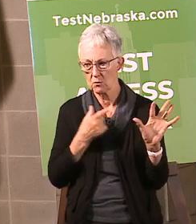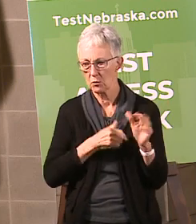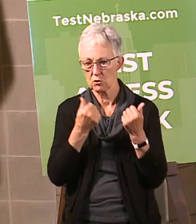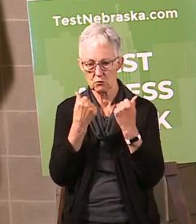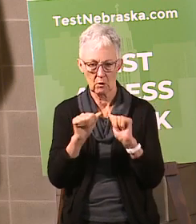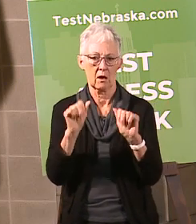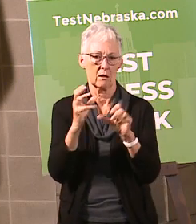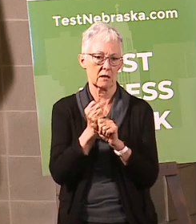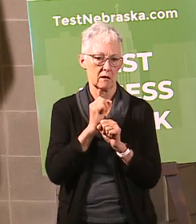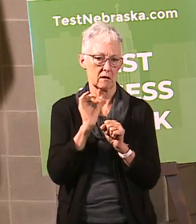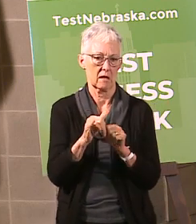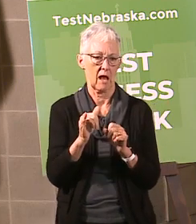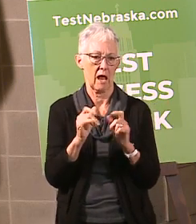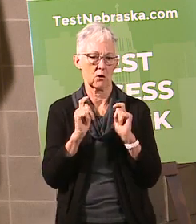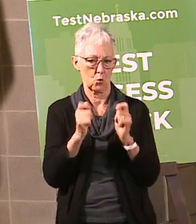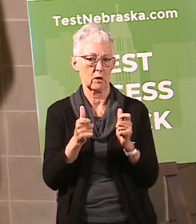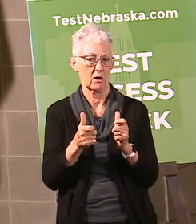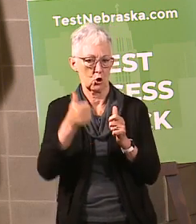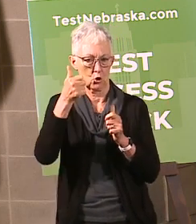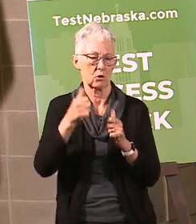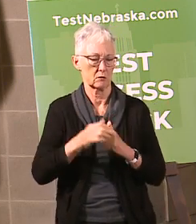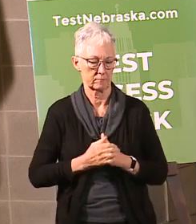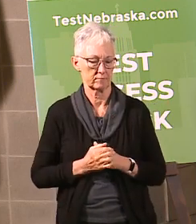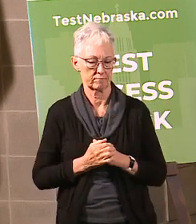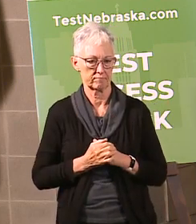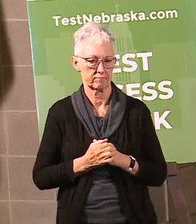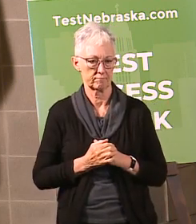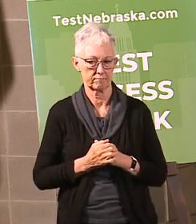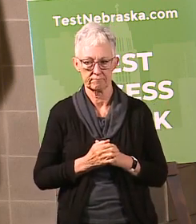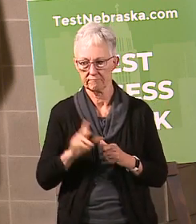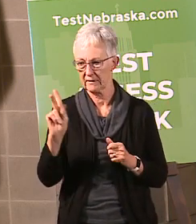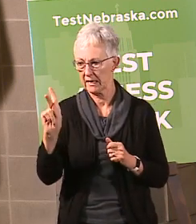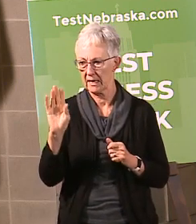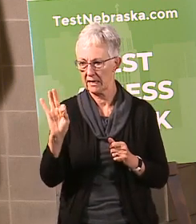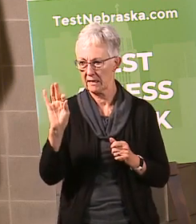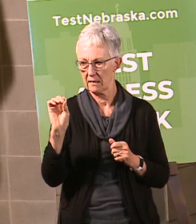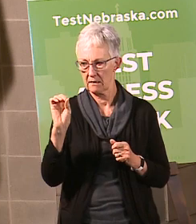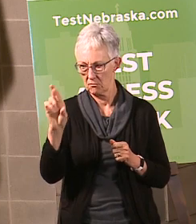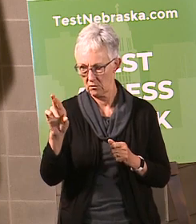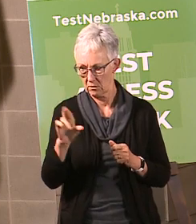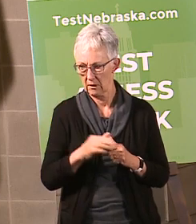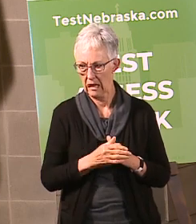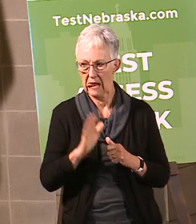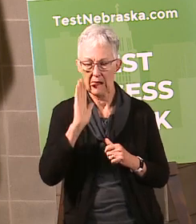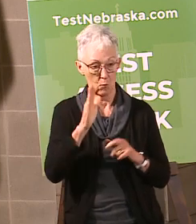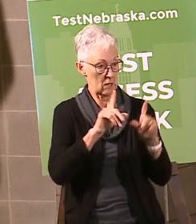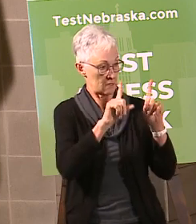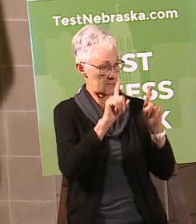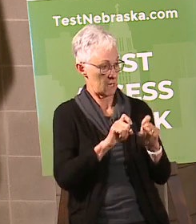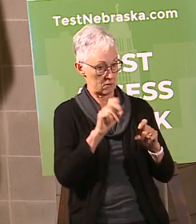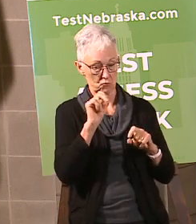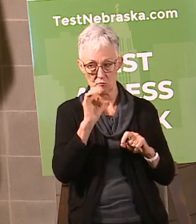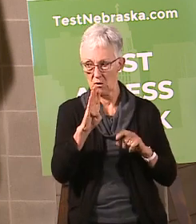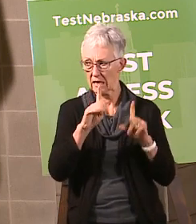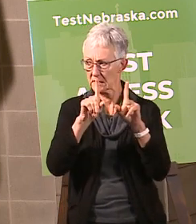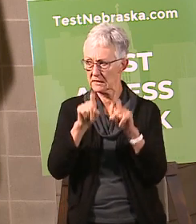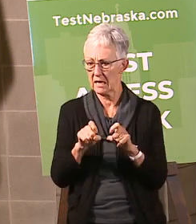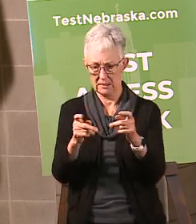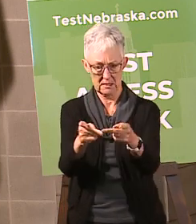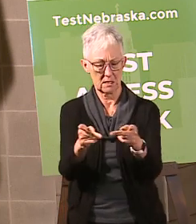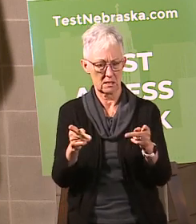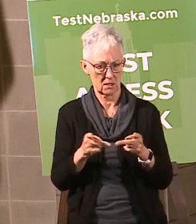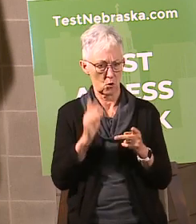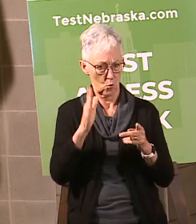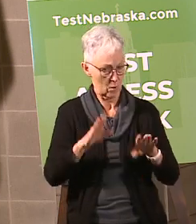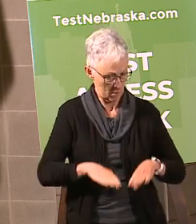as quickly as possible. Charlie Brogan, KFOR. Will a Test Nebraska testing station remain open in each